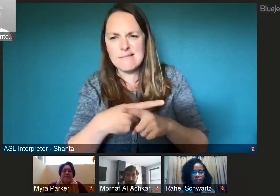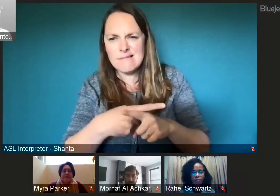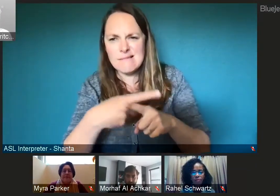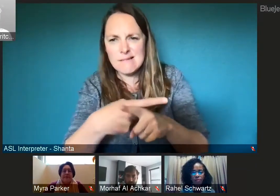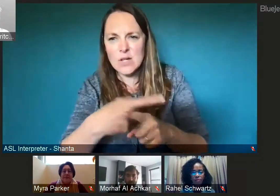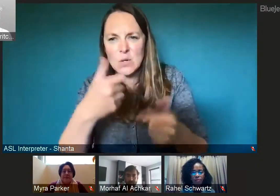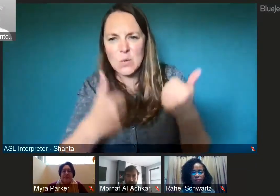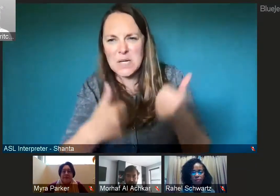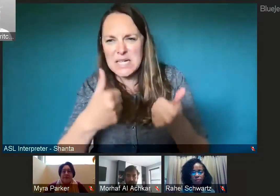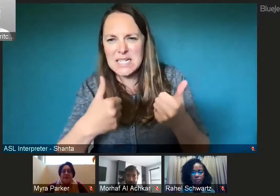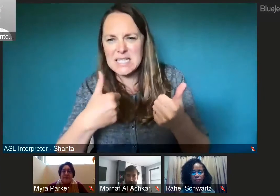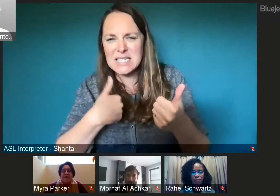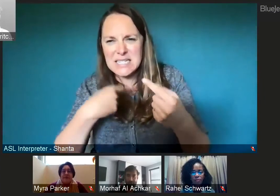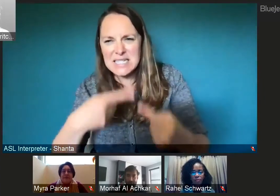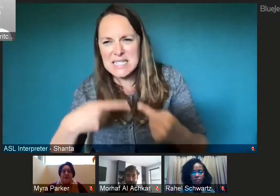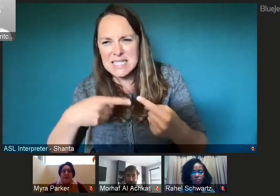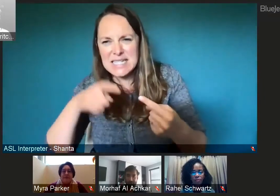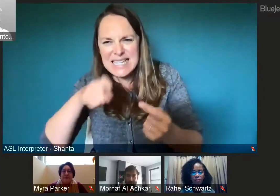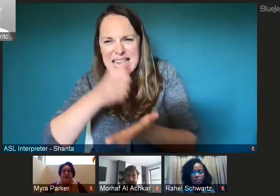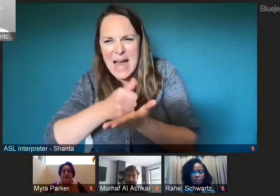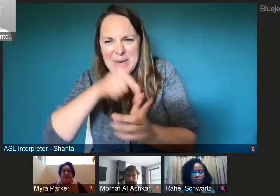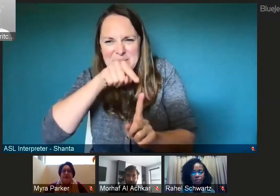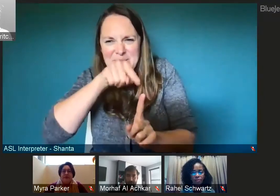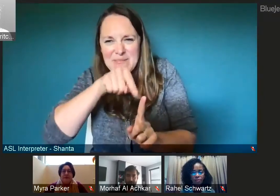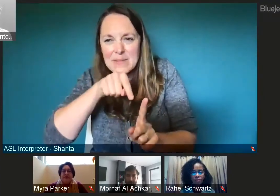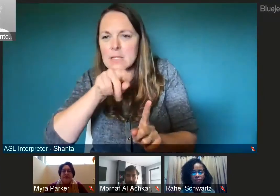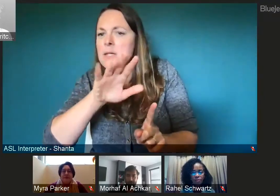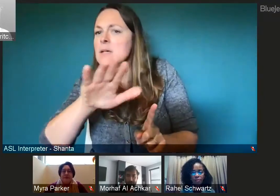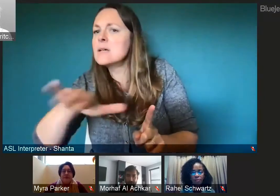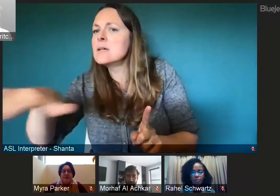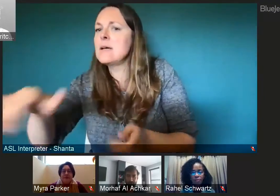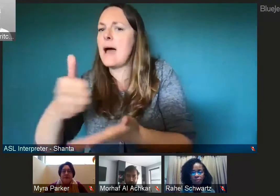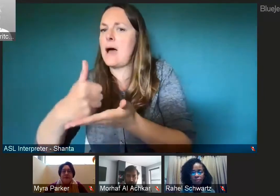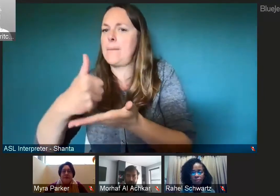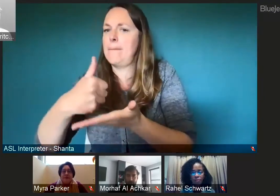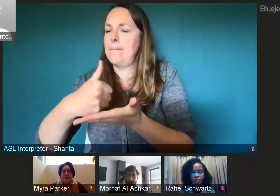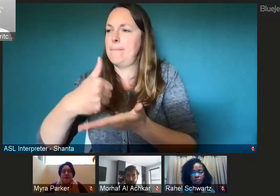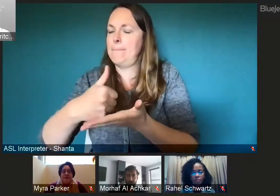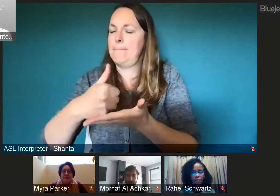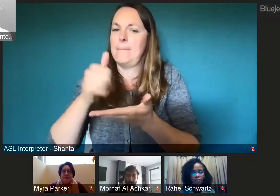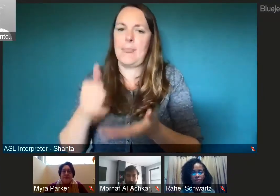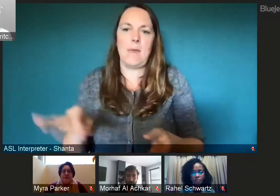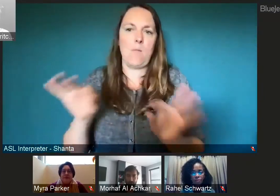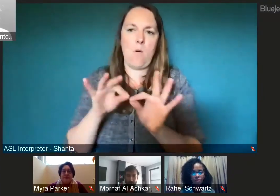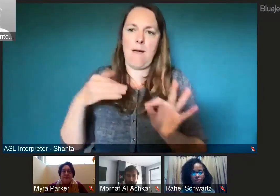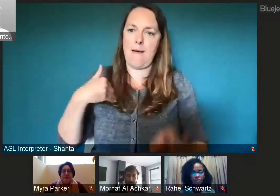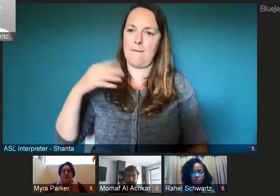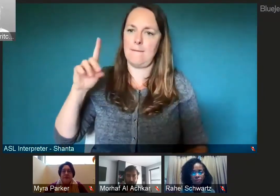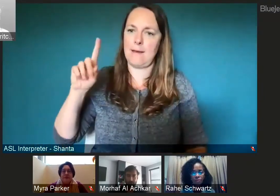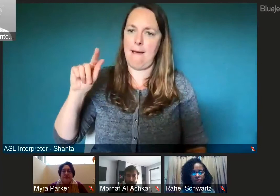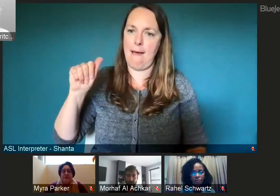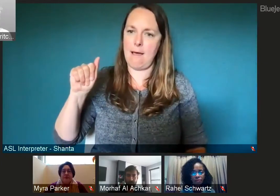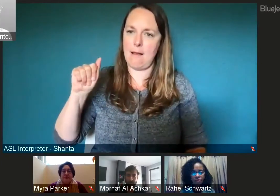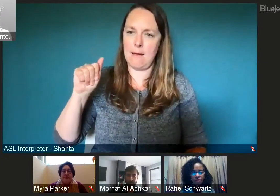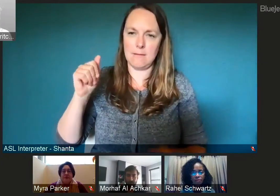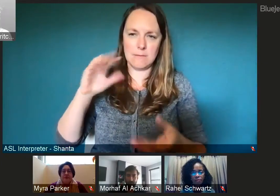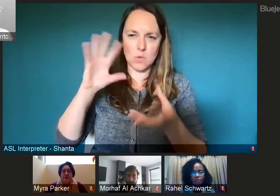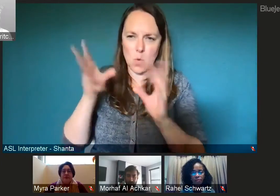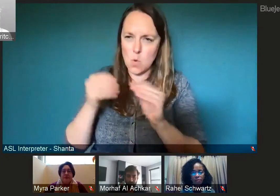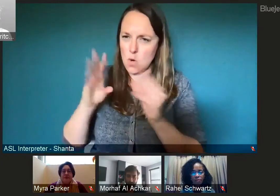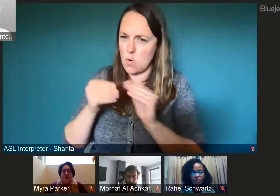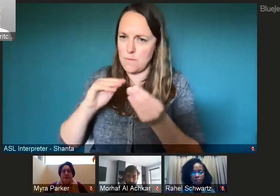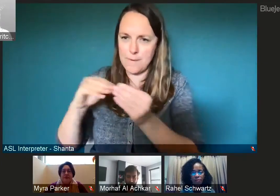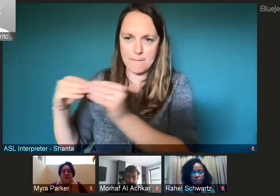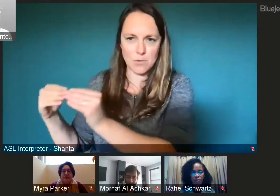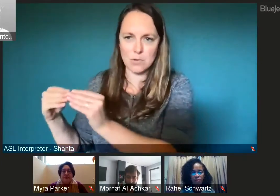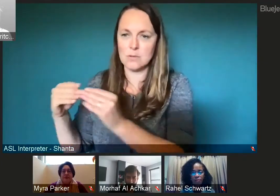where can I get more help for that? So that is so important. Is disaggregating, and